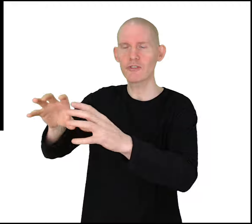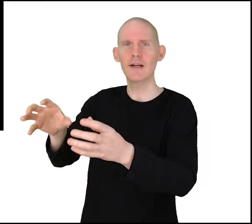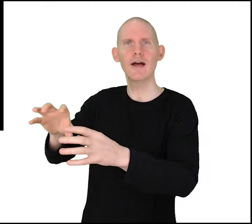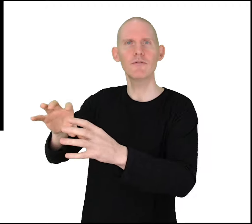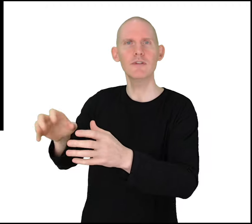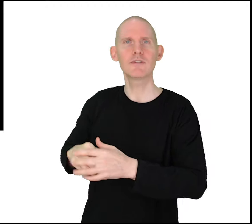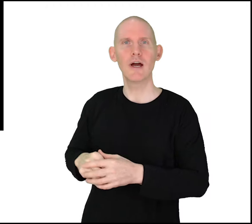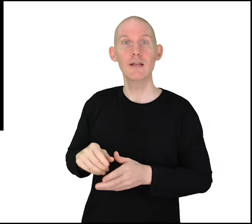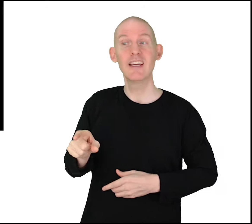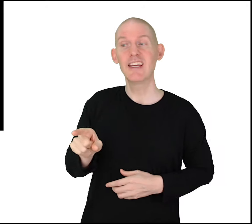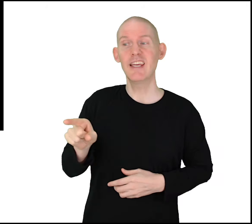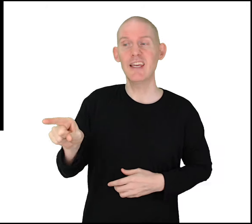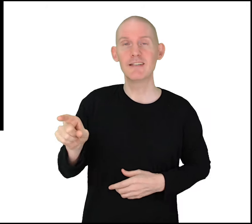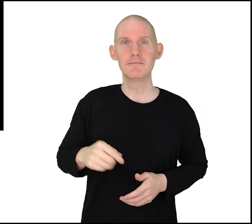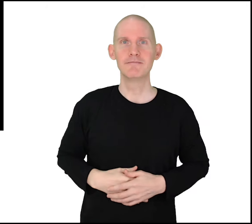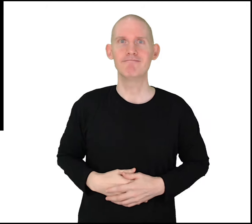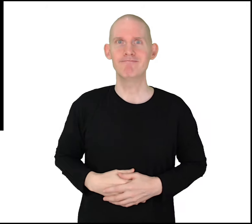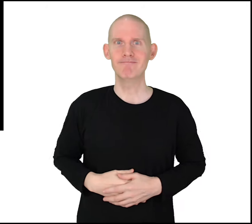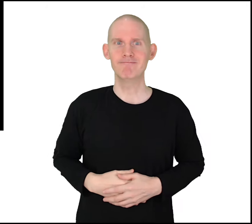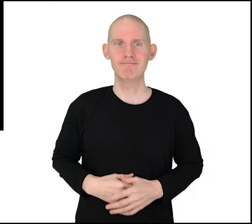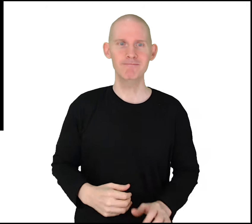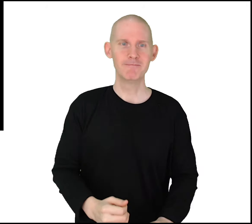off to the side, he.